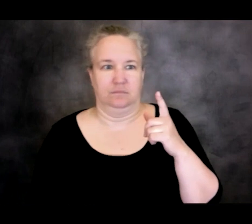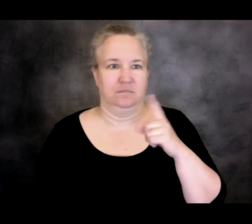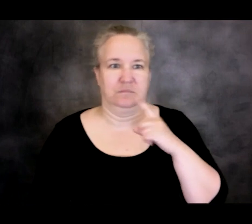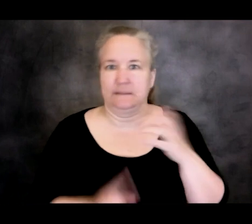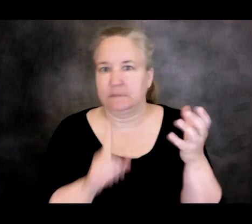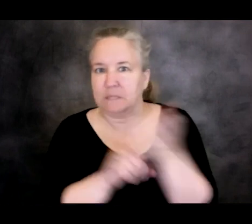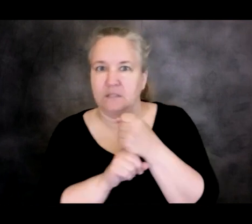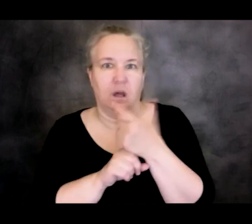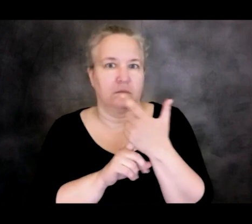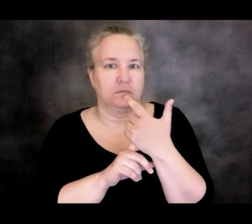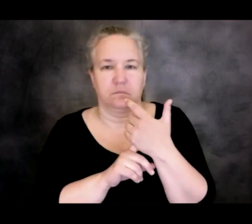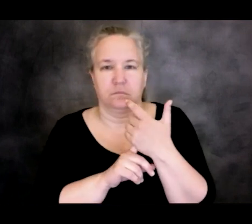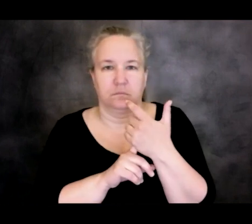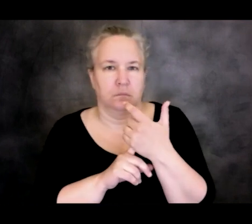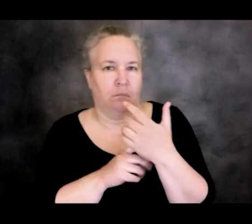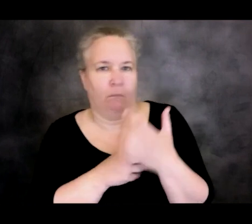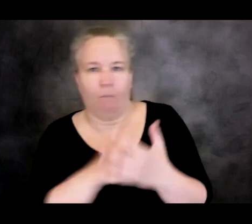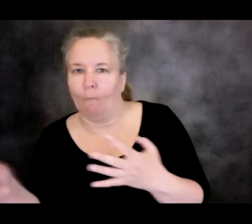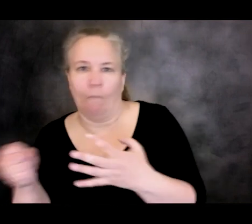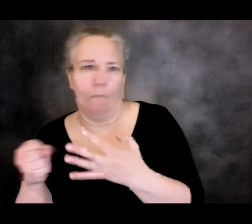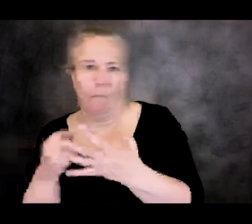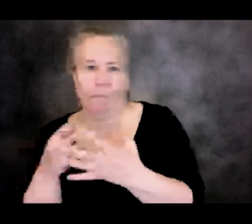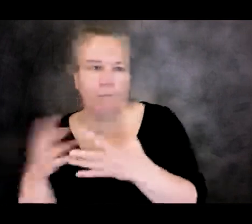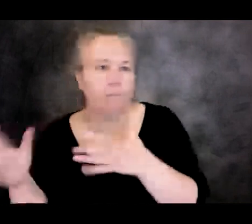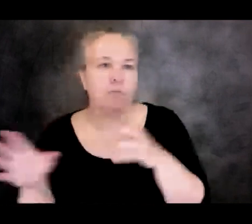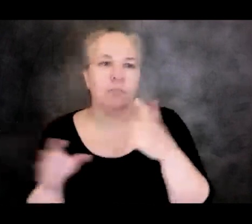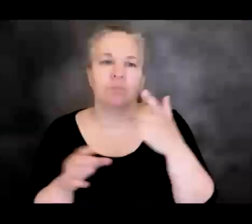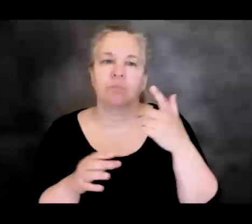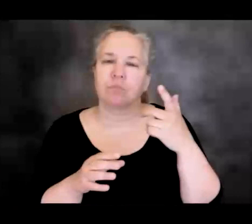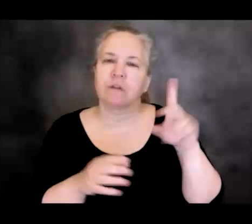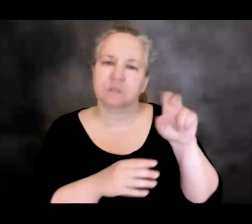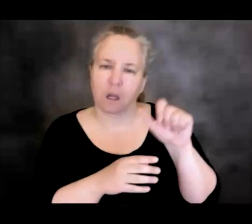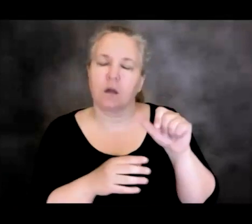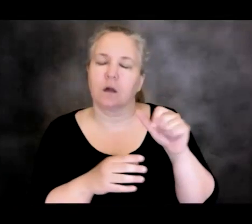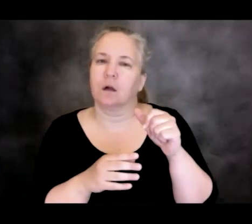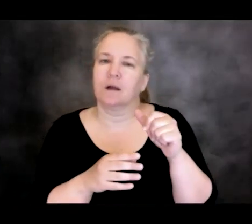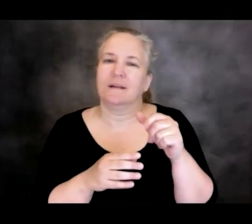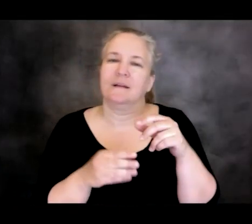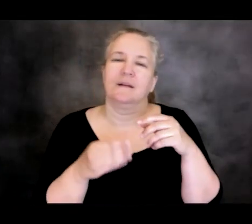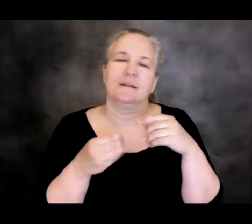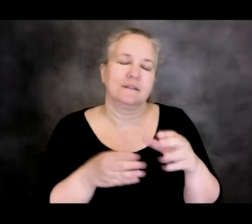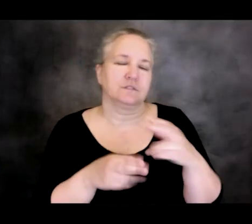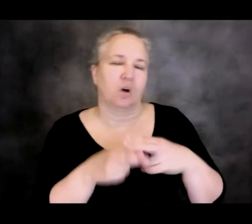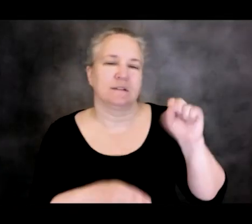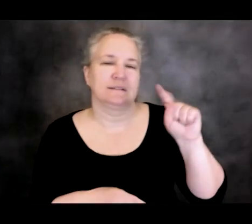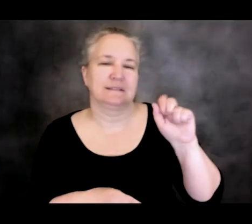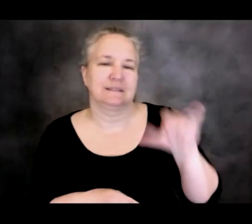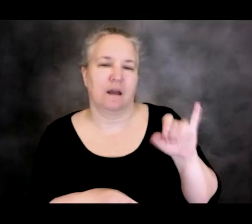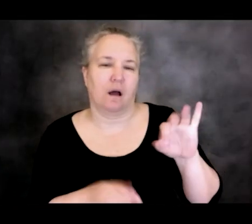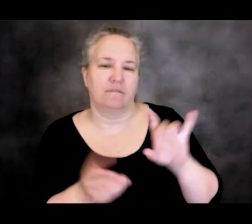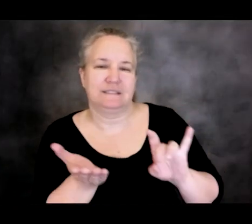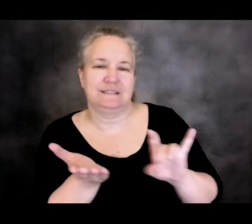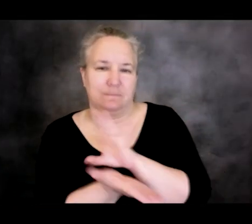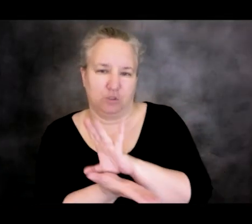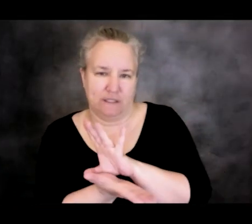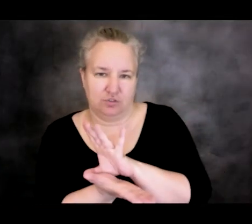DACA provides a stay of deportation, meaning that it directs priorities in